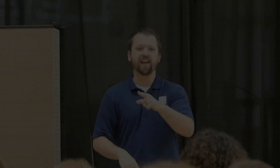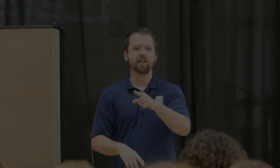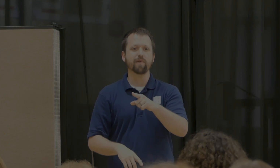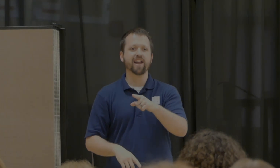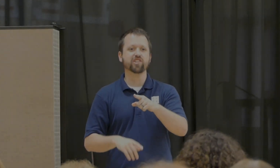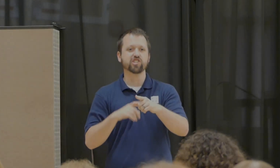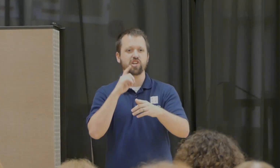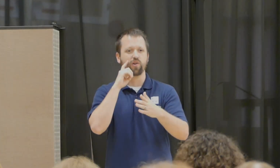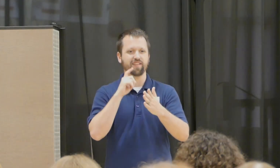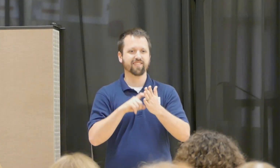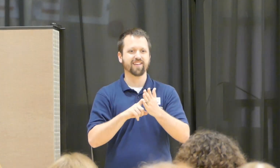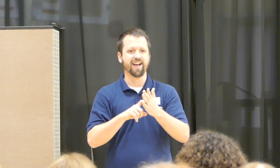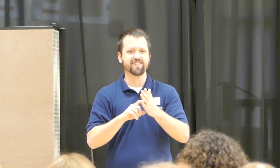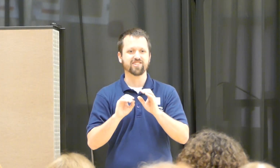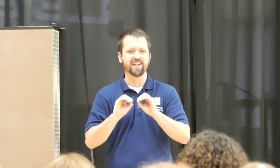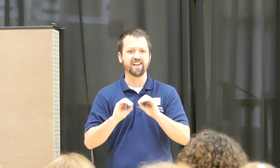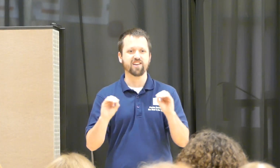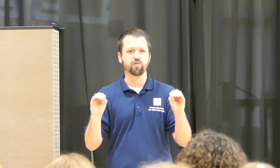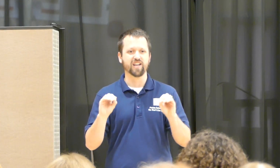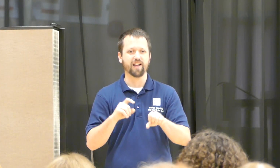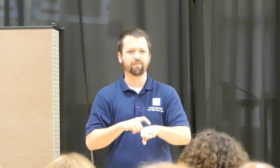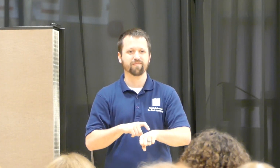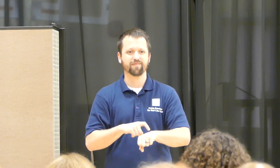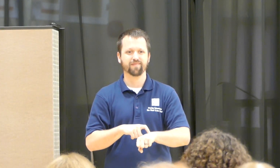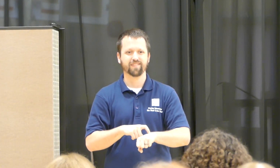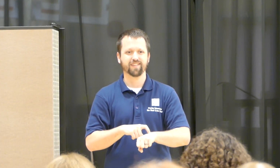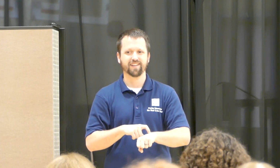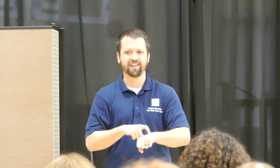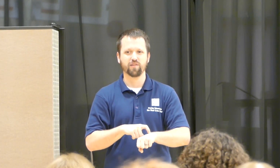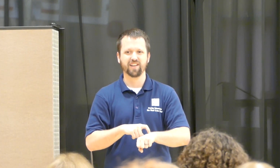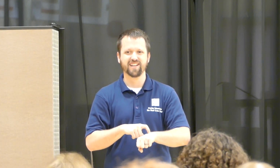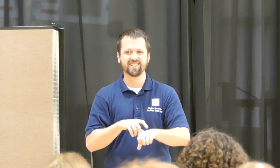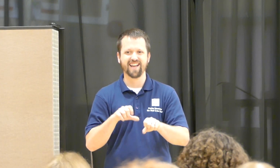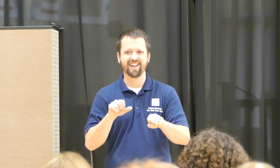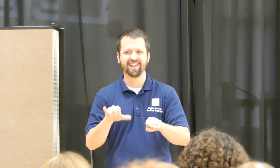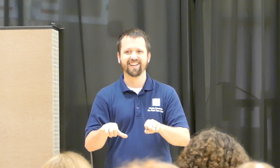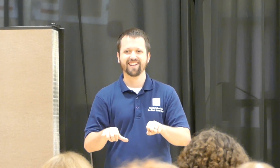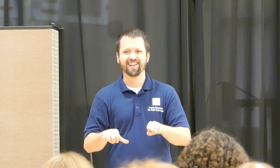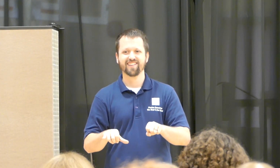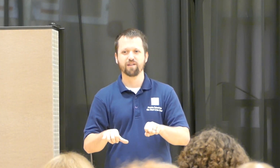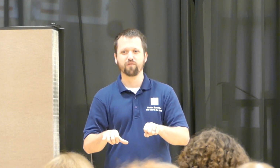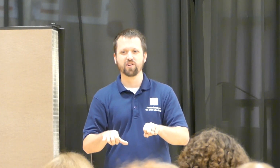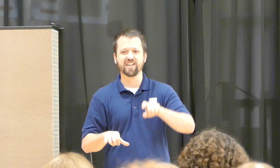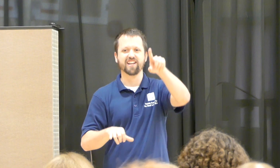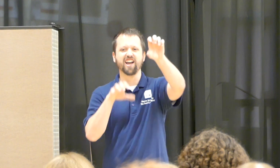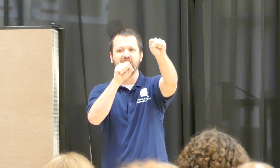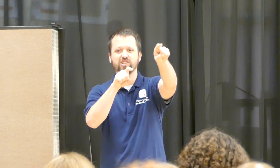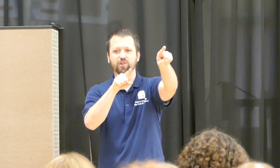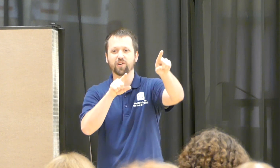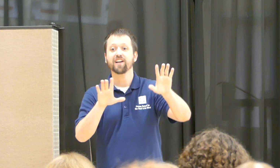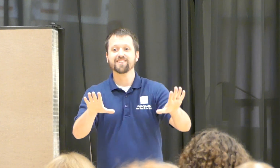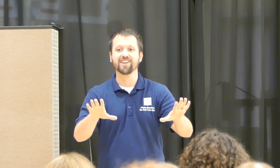Now you might have just noticed, I just signed no time. Did anyone catch that? Some of you are saying, caught you.